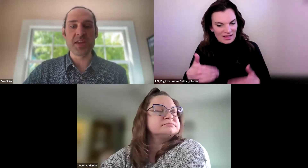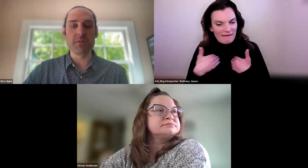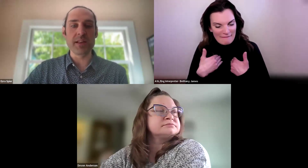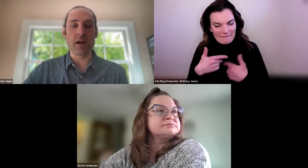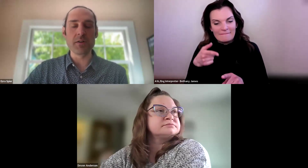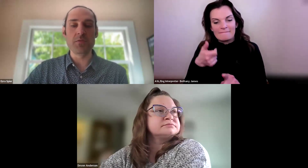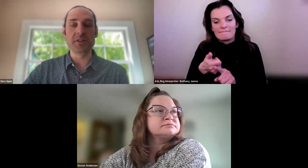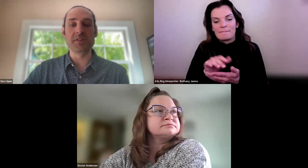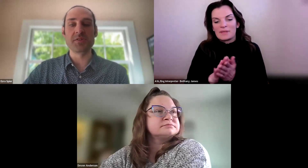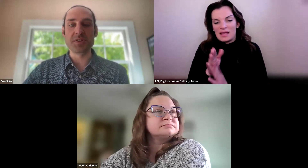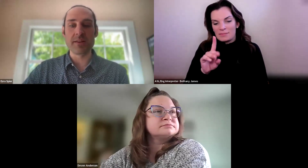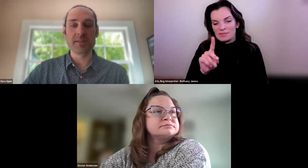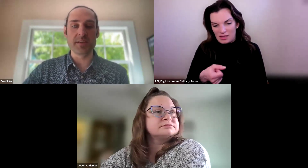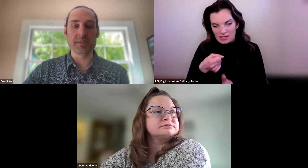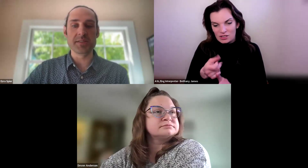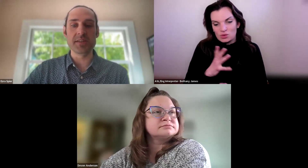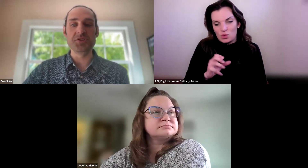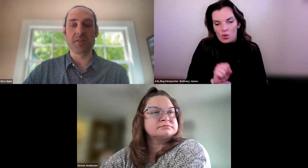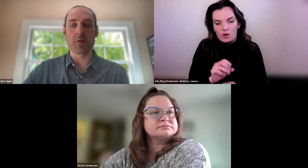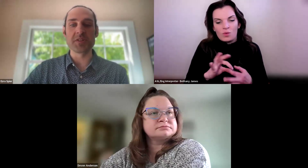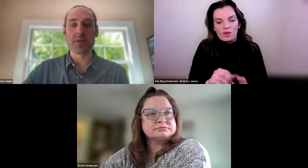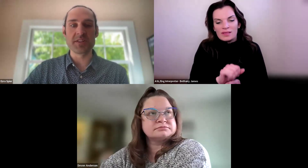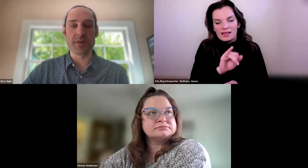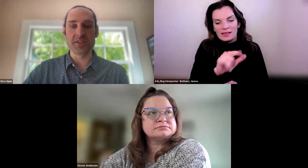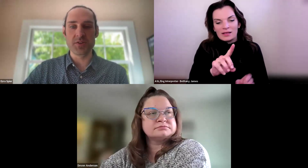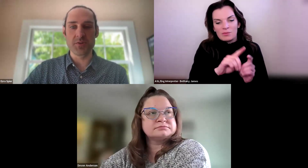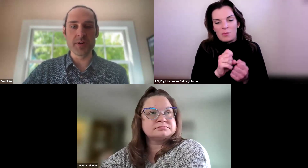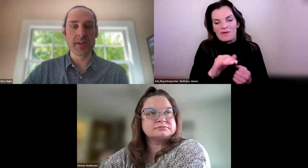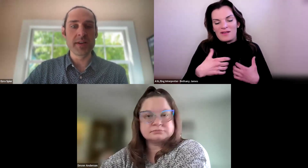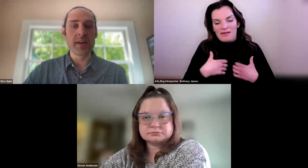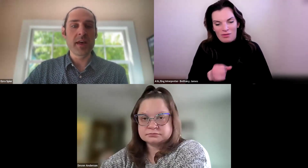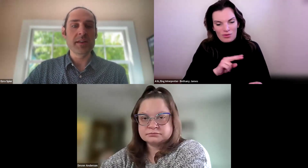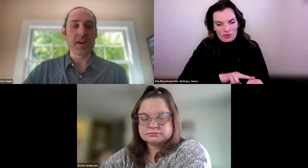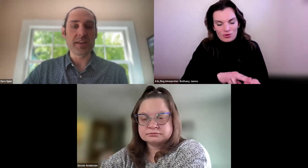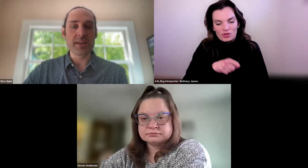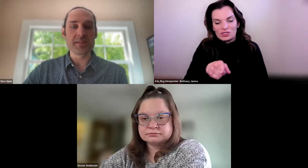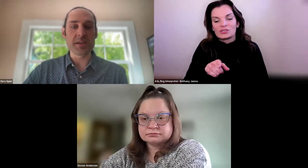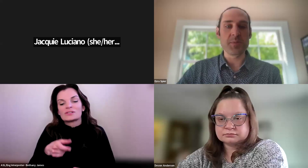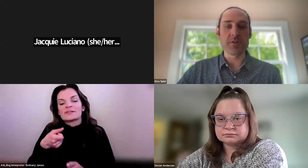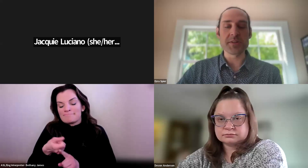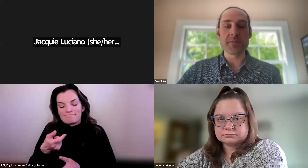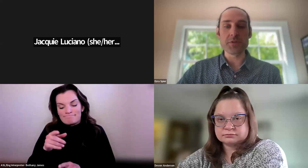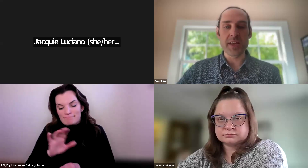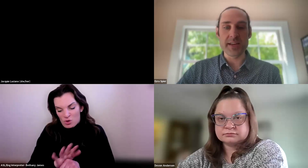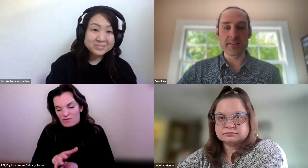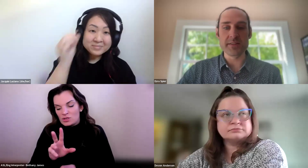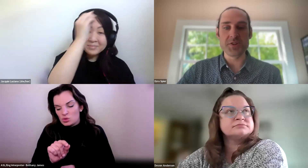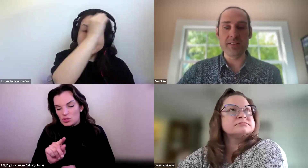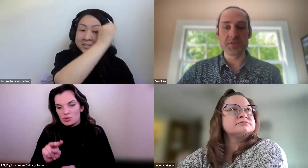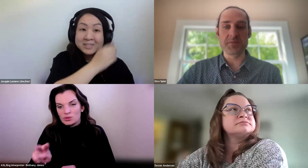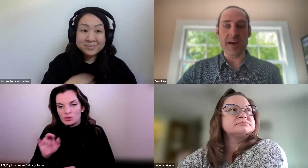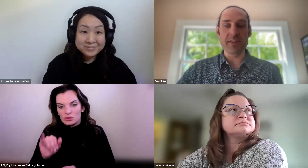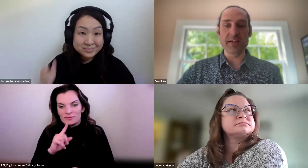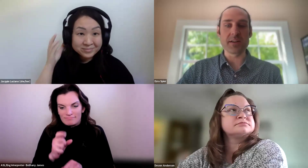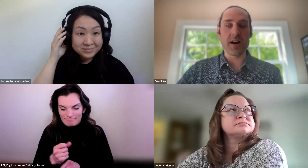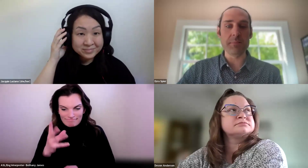became disabled by long COVID and associated diseases in January 2022. Jackie has experienced firsthand the